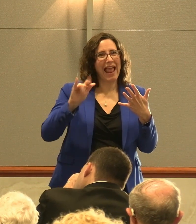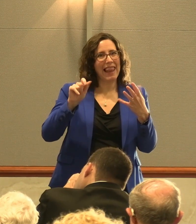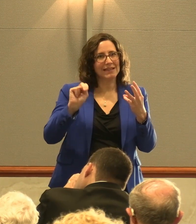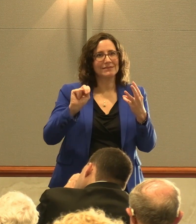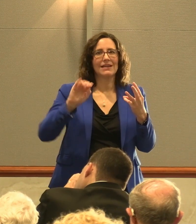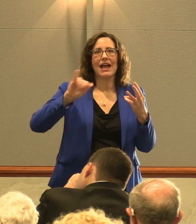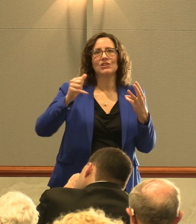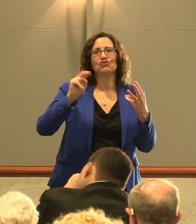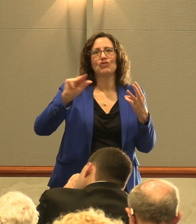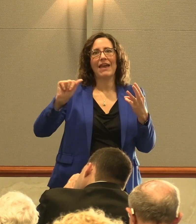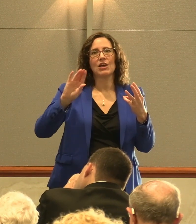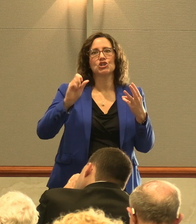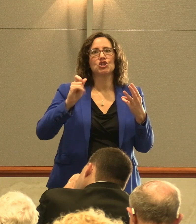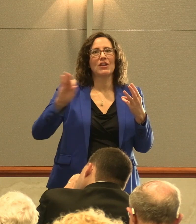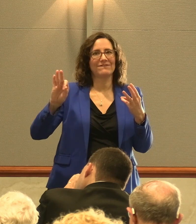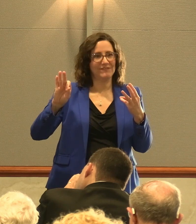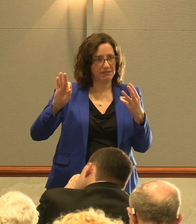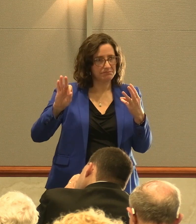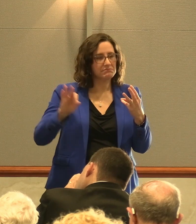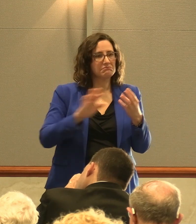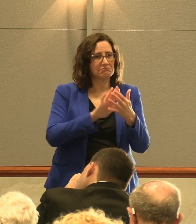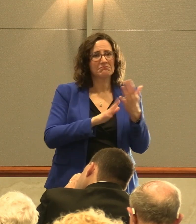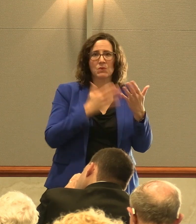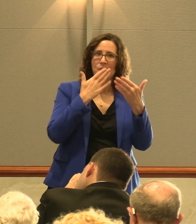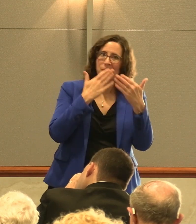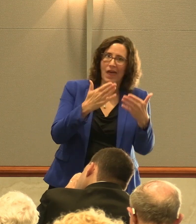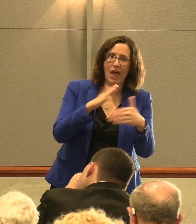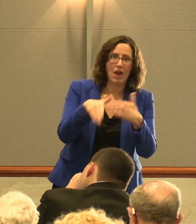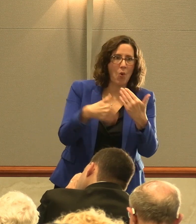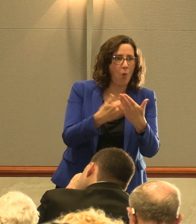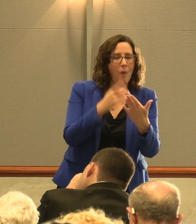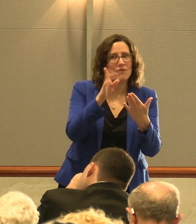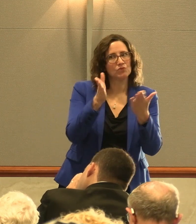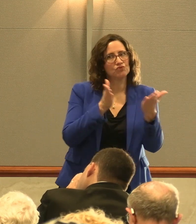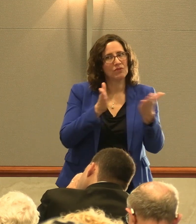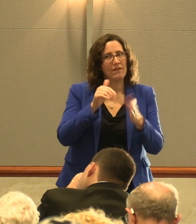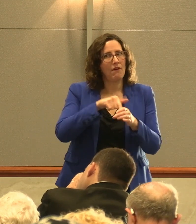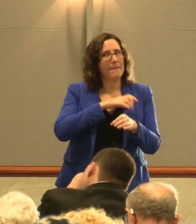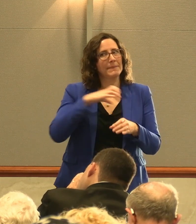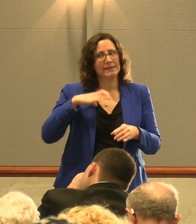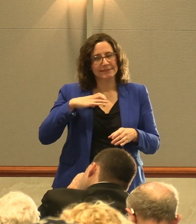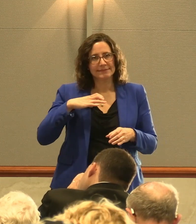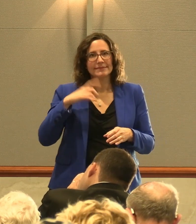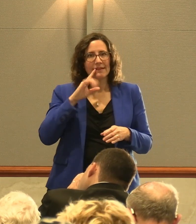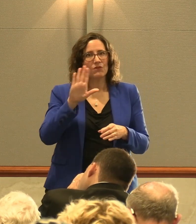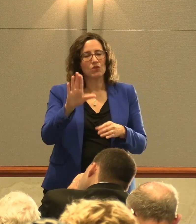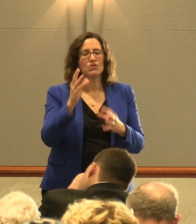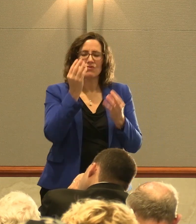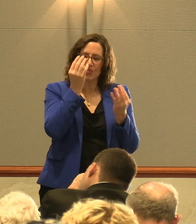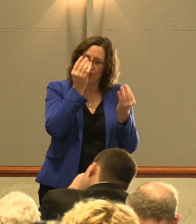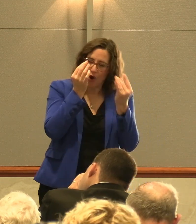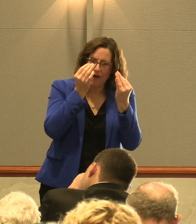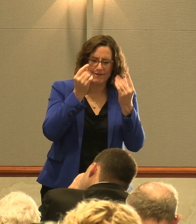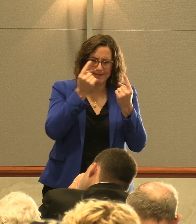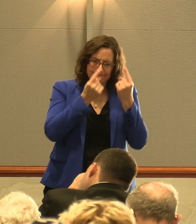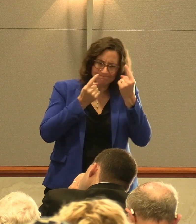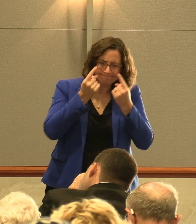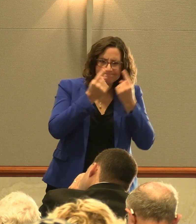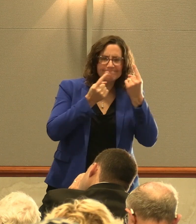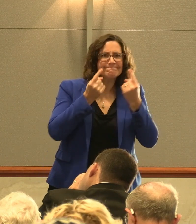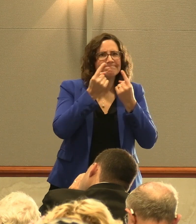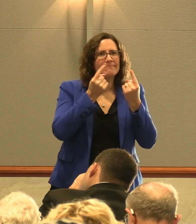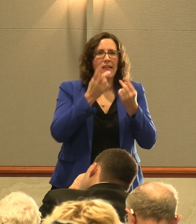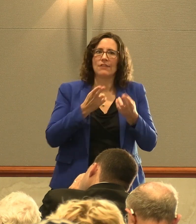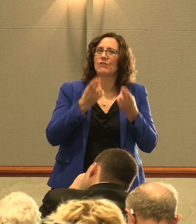Janice Schiff. I want to thank them all for serving on this committee and for their thoughtful deliberations